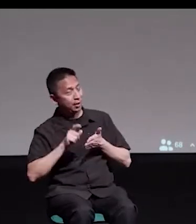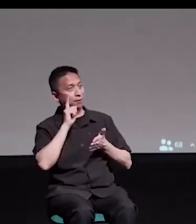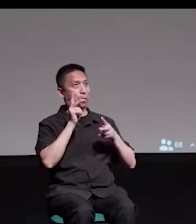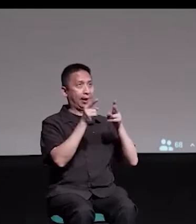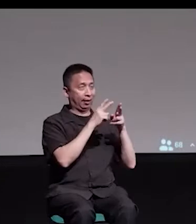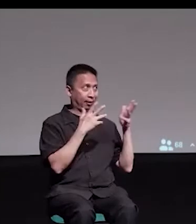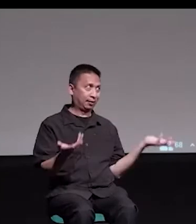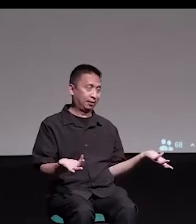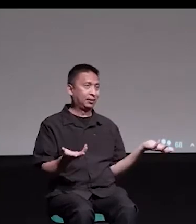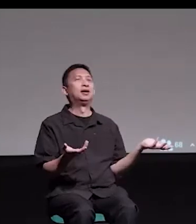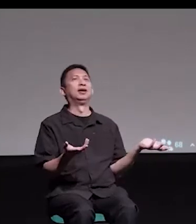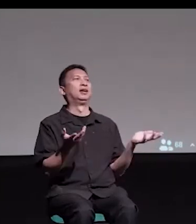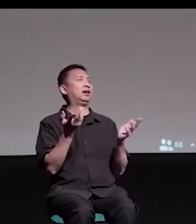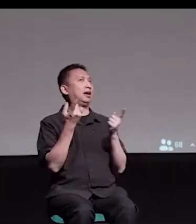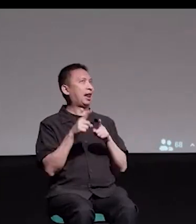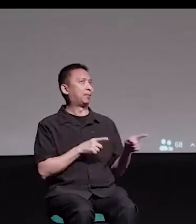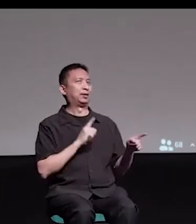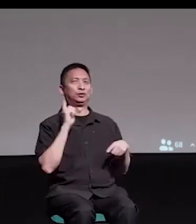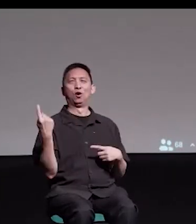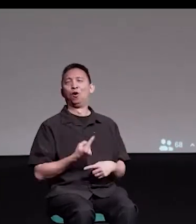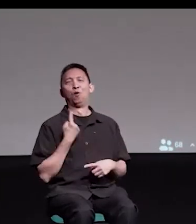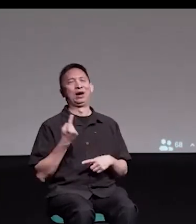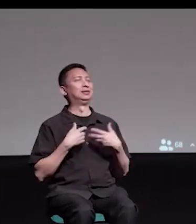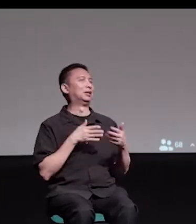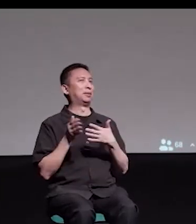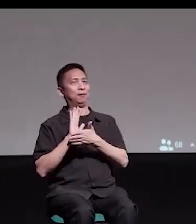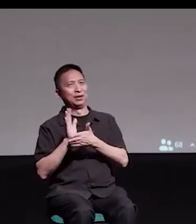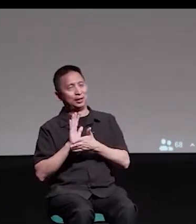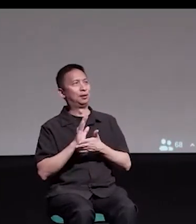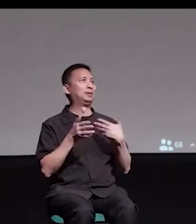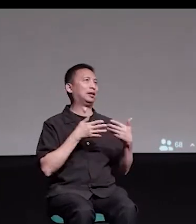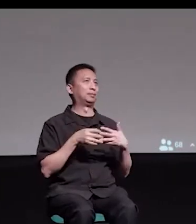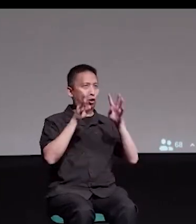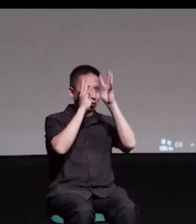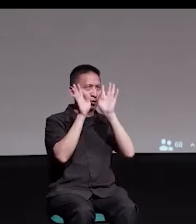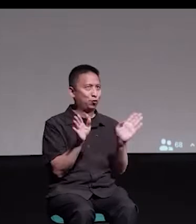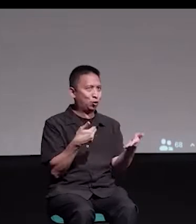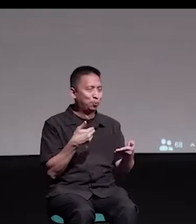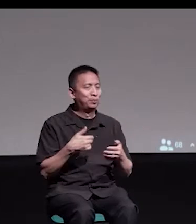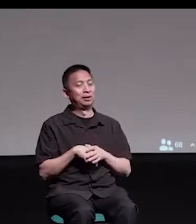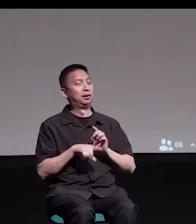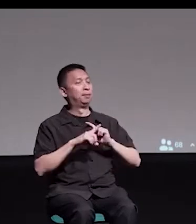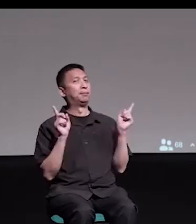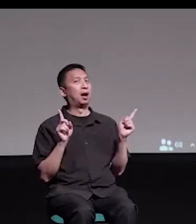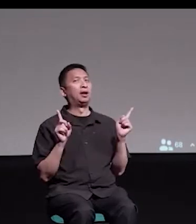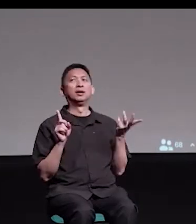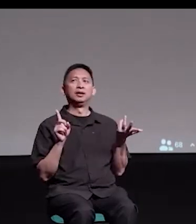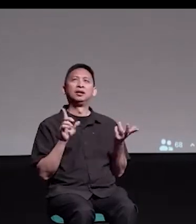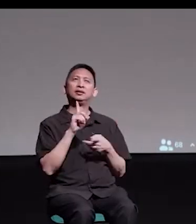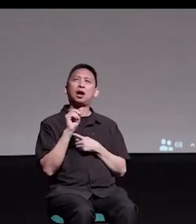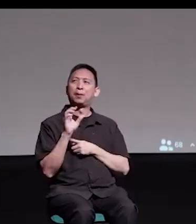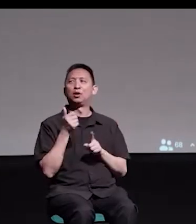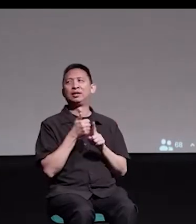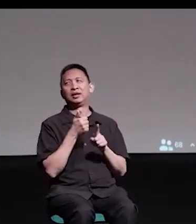And it is in every room, in every project, on every film. And sort of, you know,